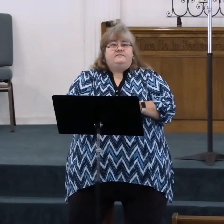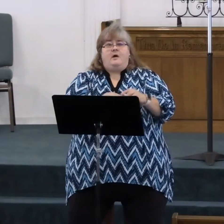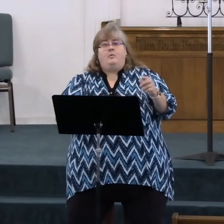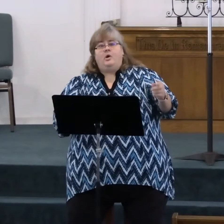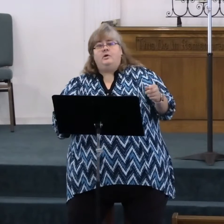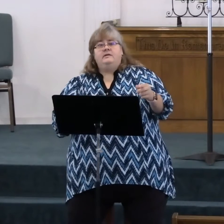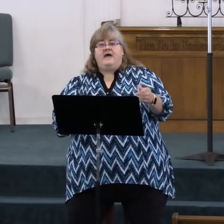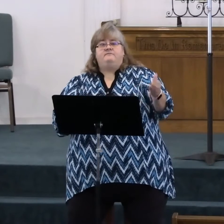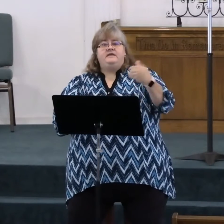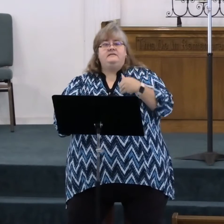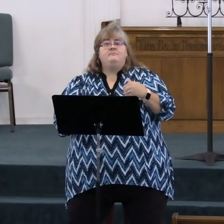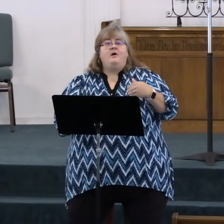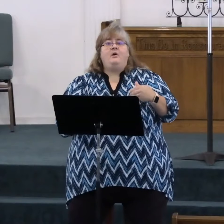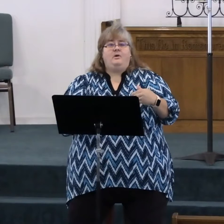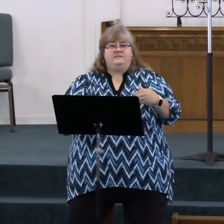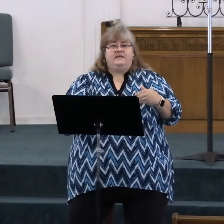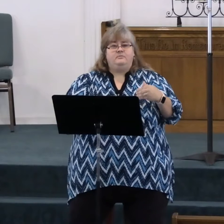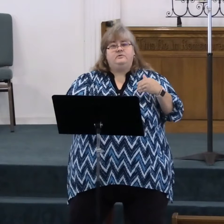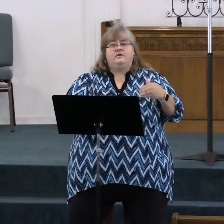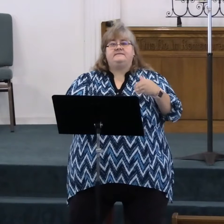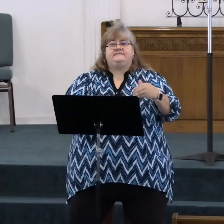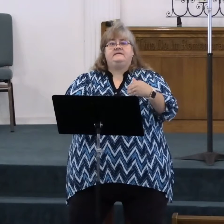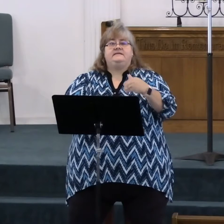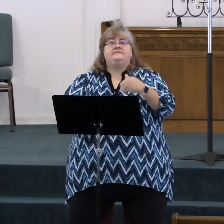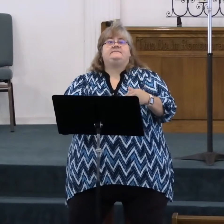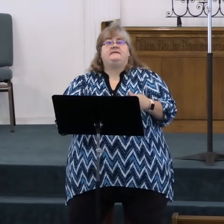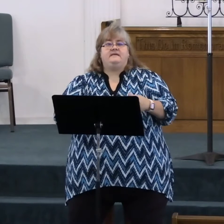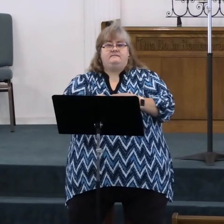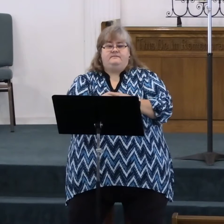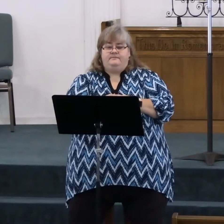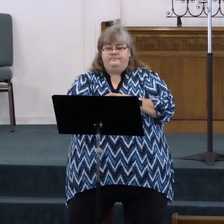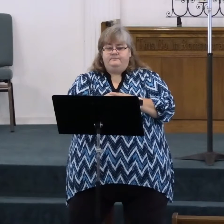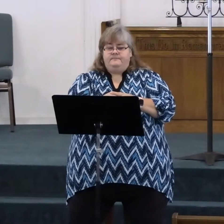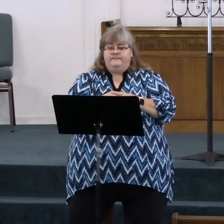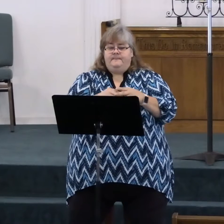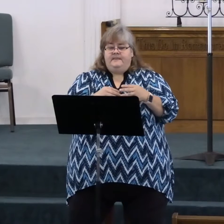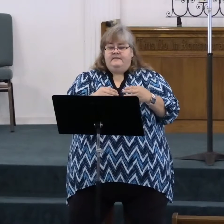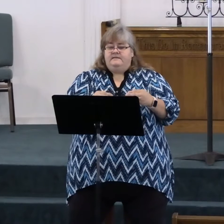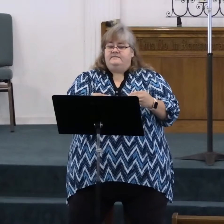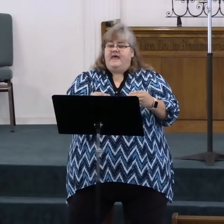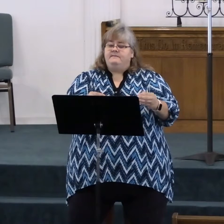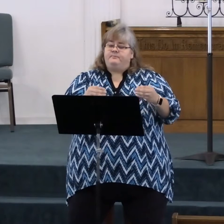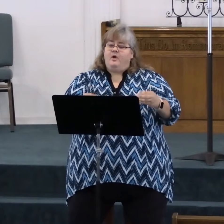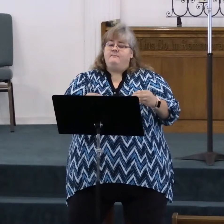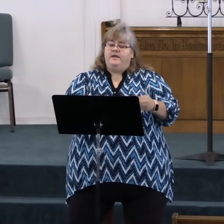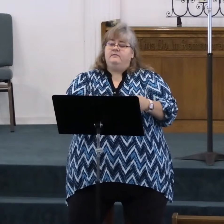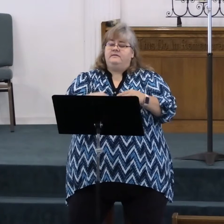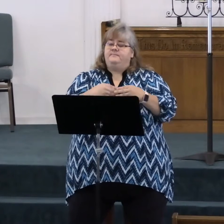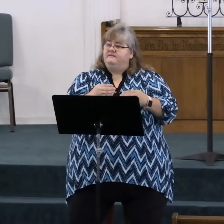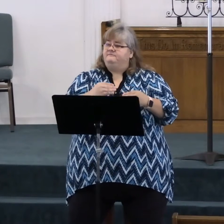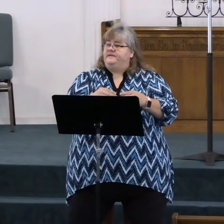"Thy word I have hidden in my heart that I will not sin against thee." That primarily